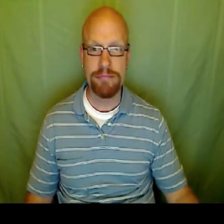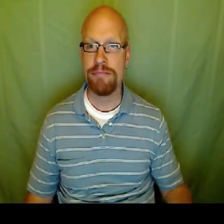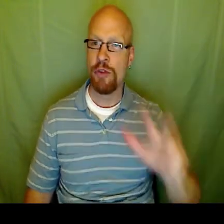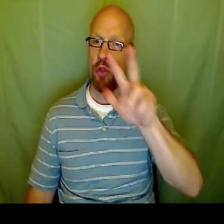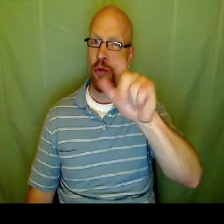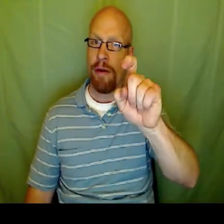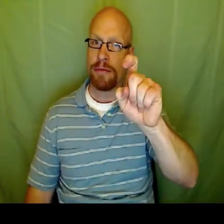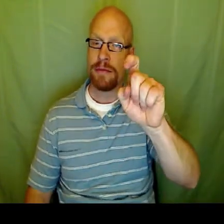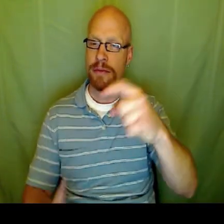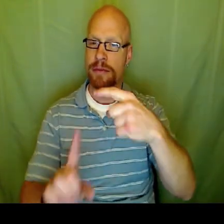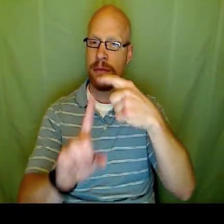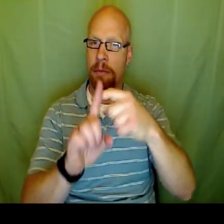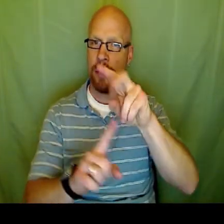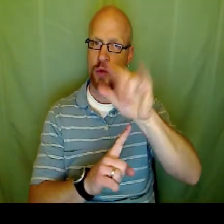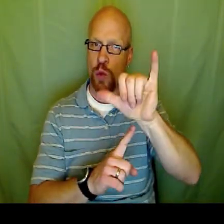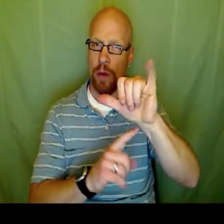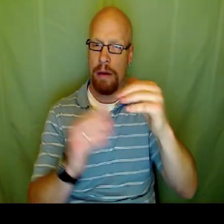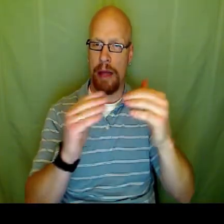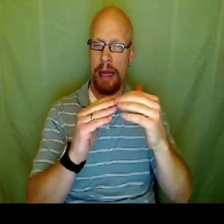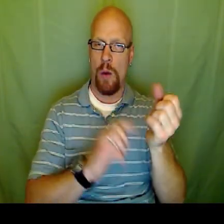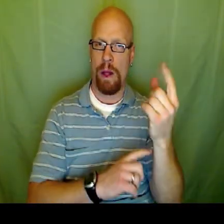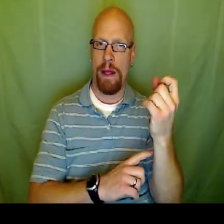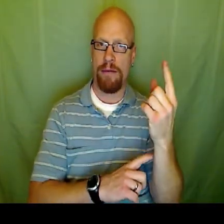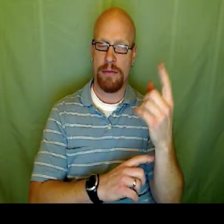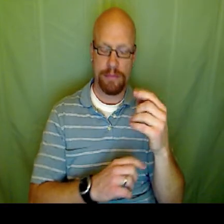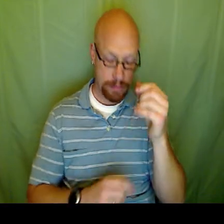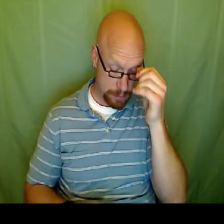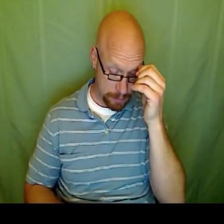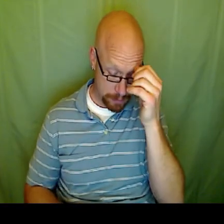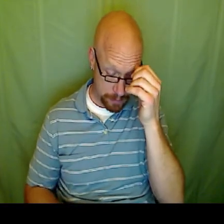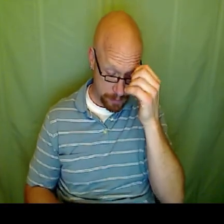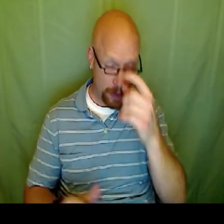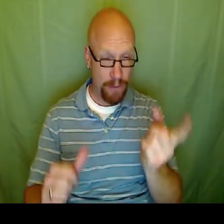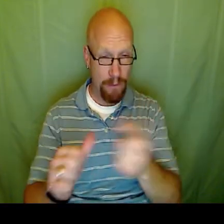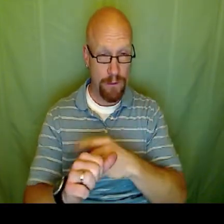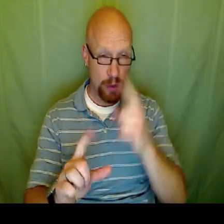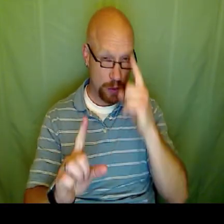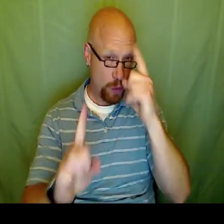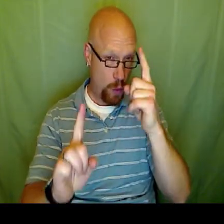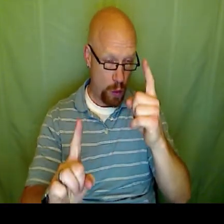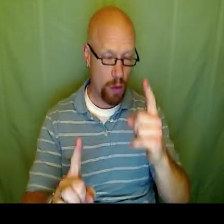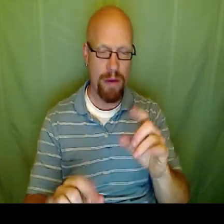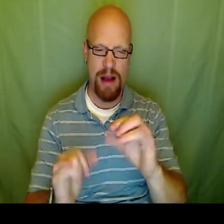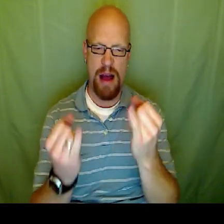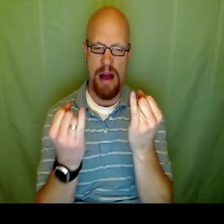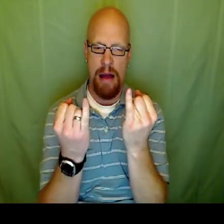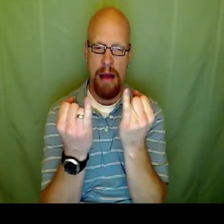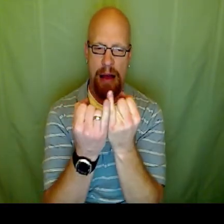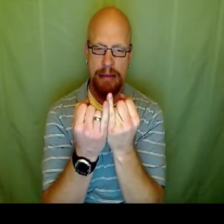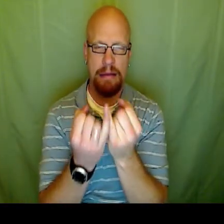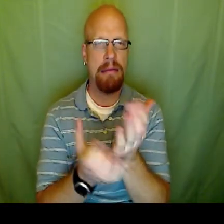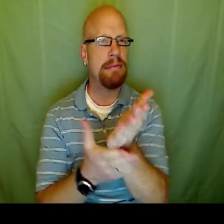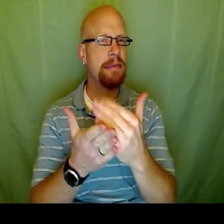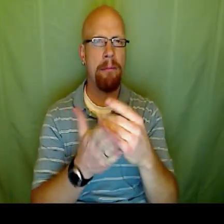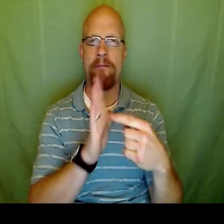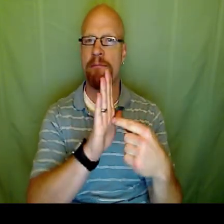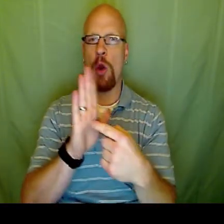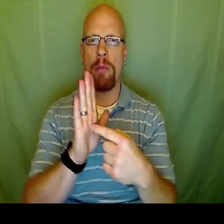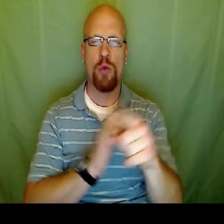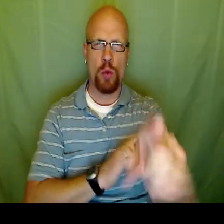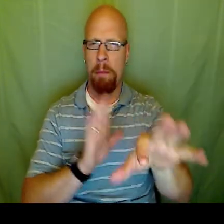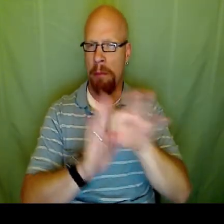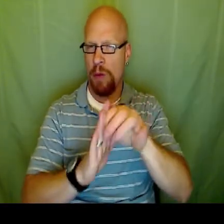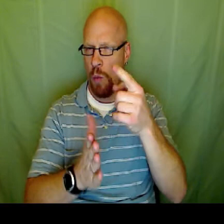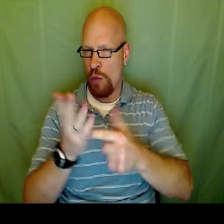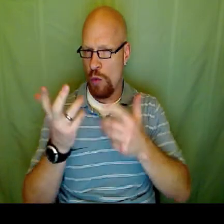which is 3x plus 2y equals 11 our